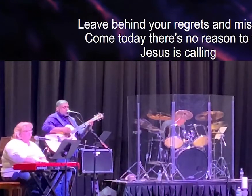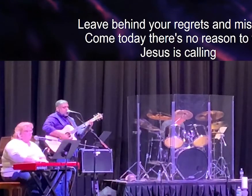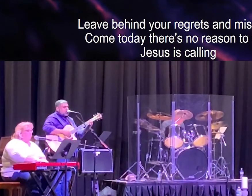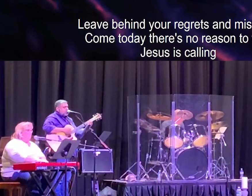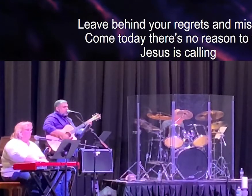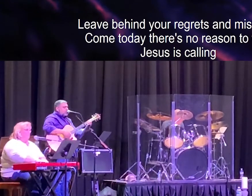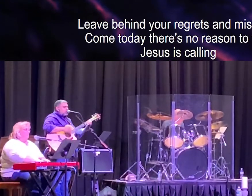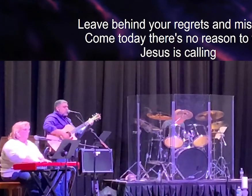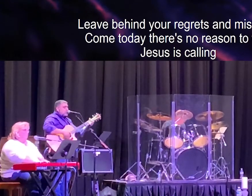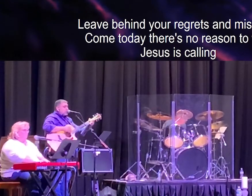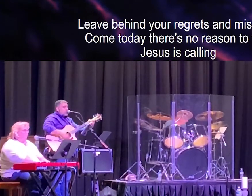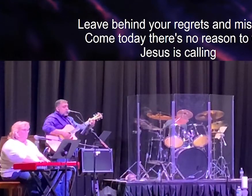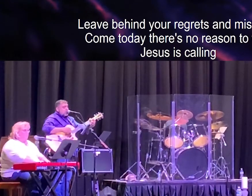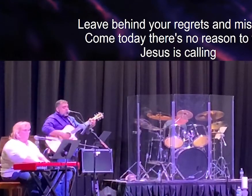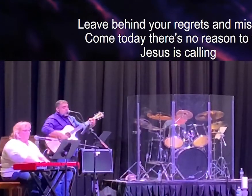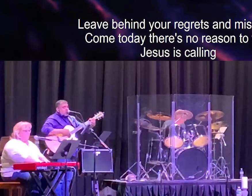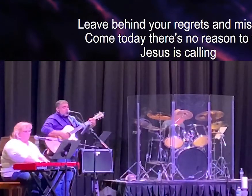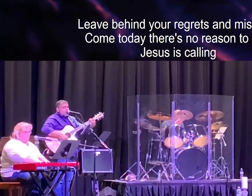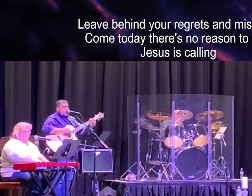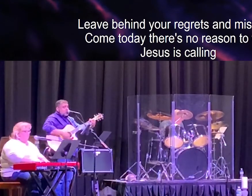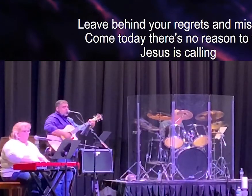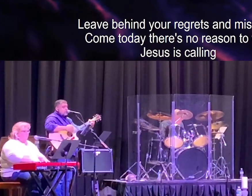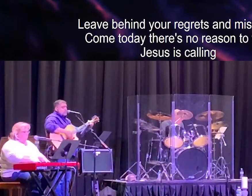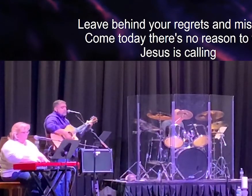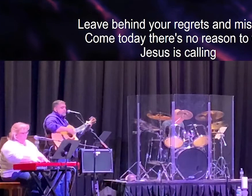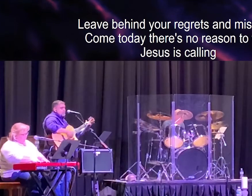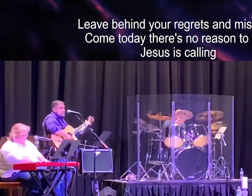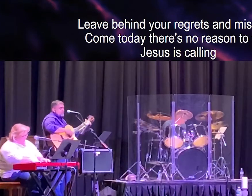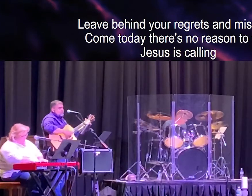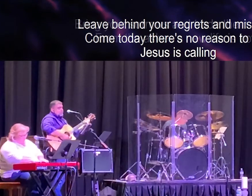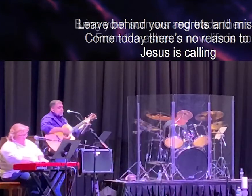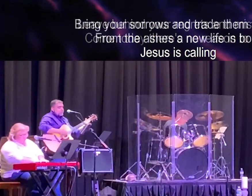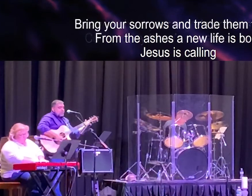wait. Jesus is calling.